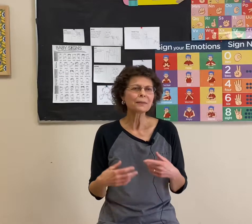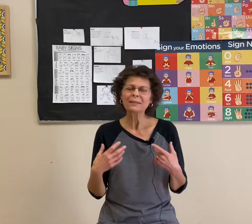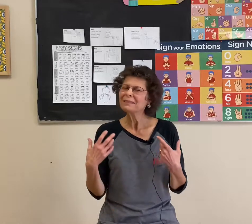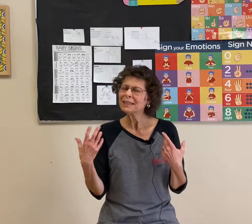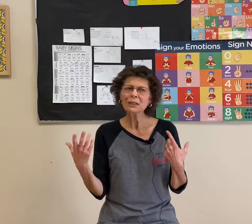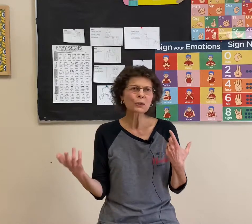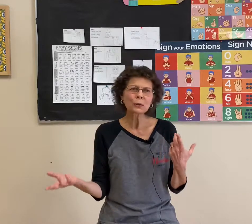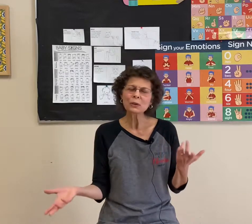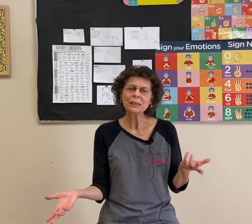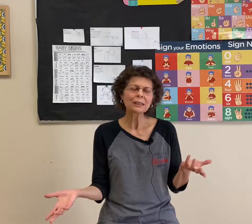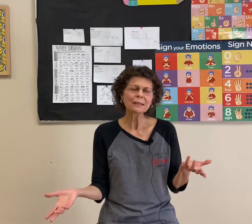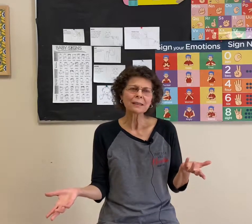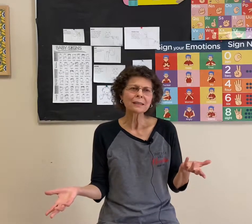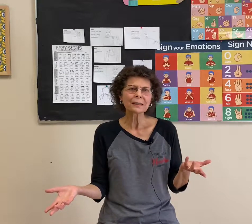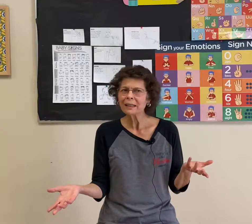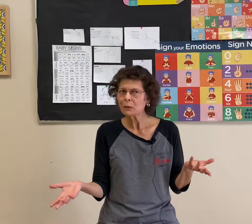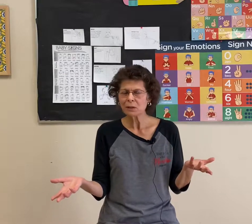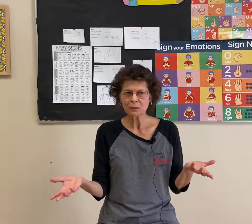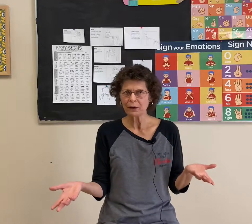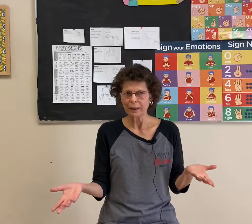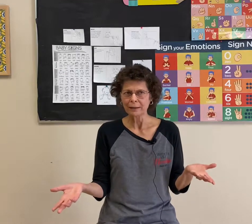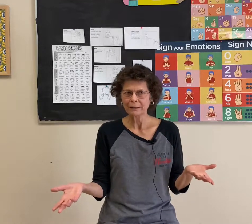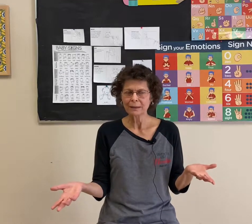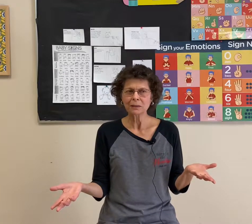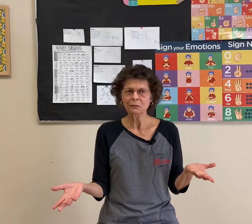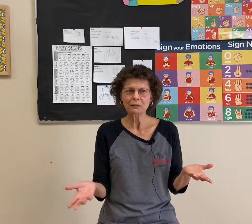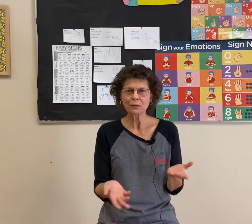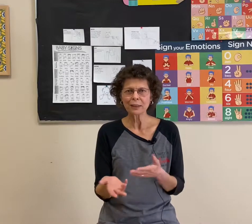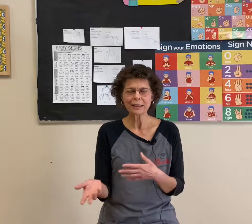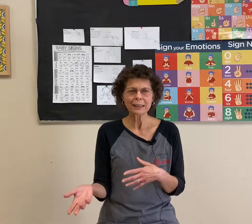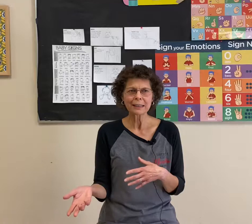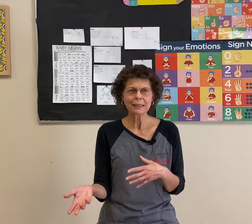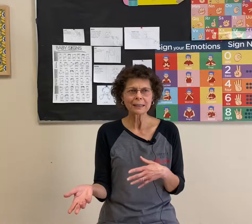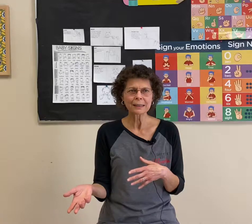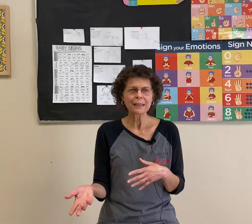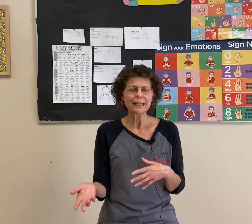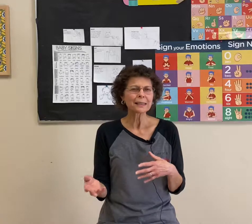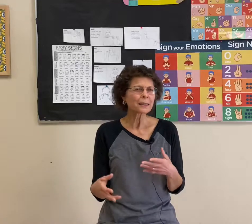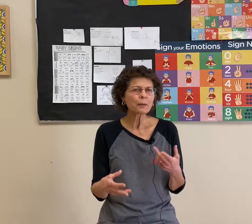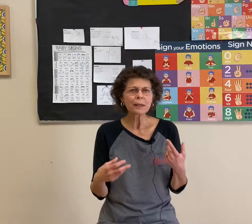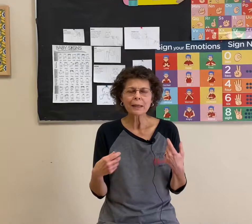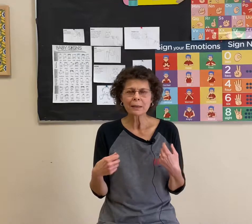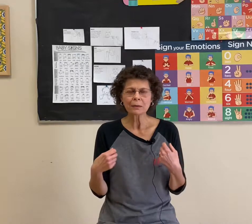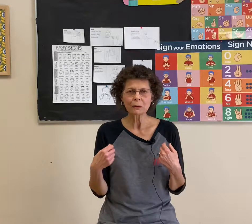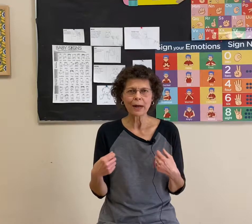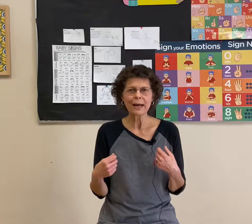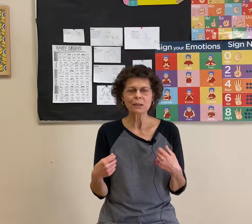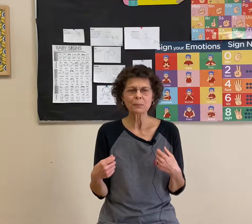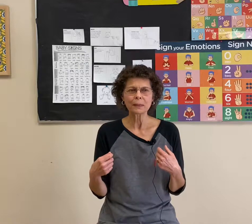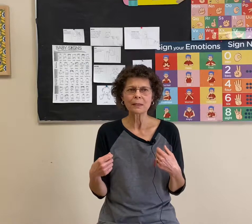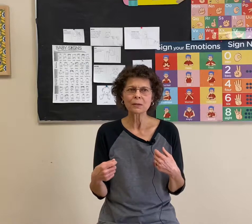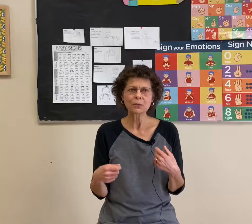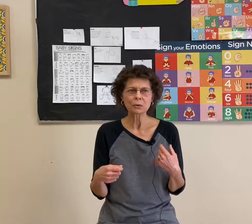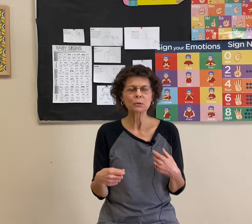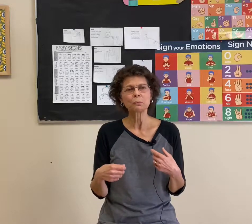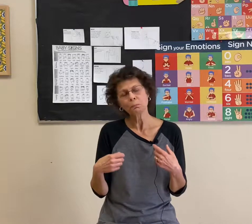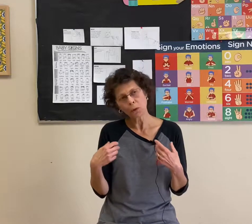In conclusion, sign language is fun. It's fun for the kids. It's something they can grasp and do earlier